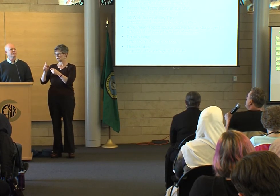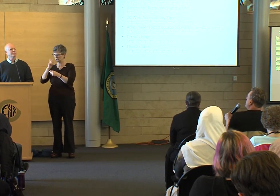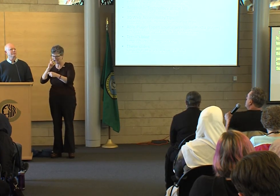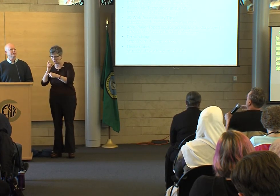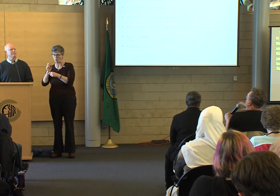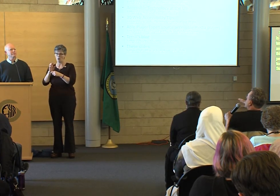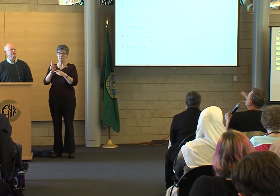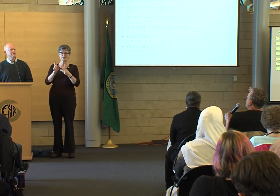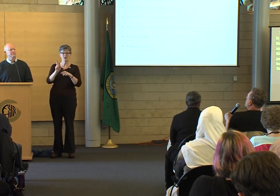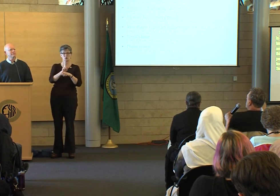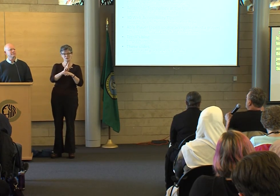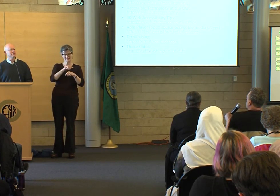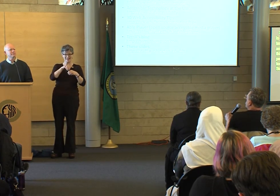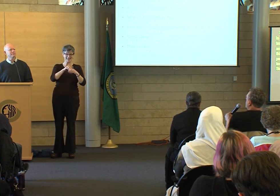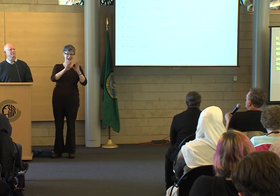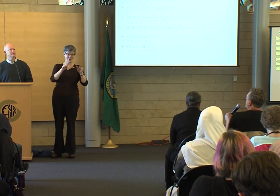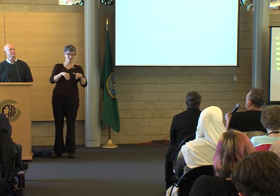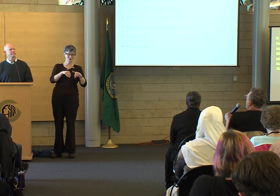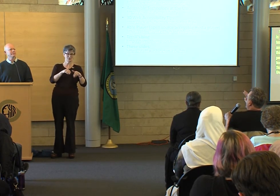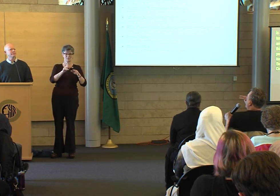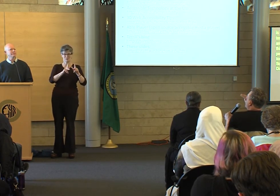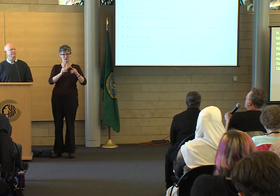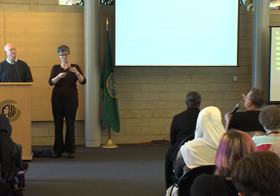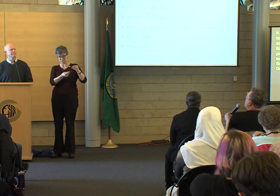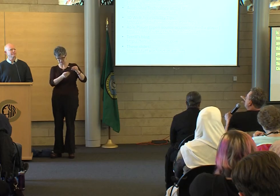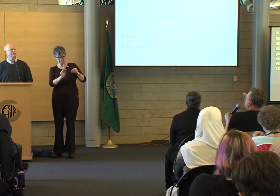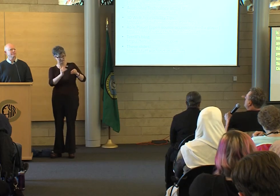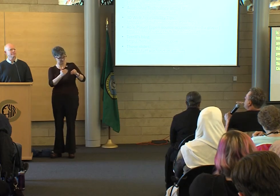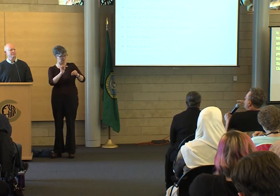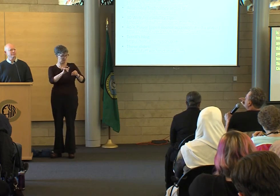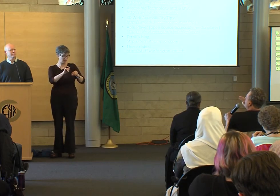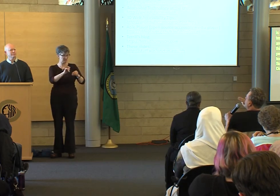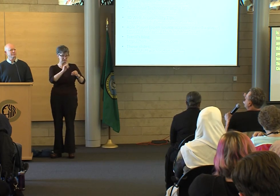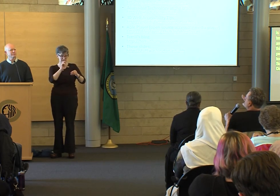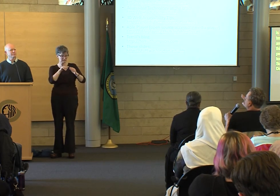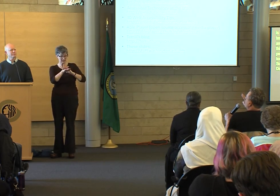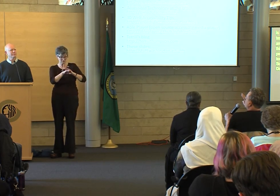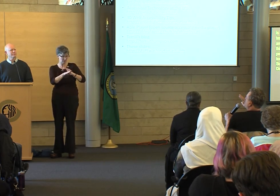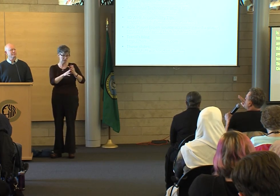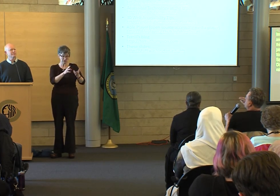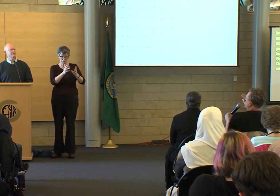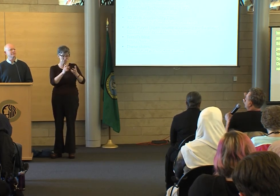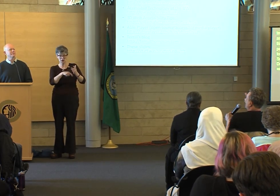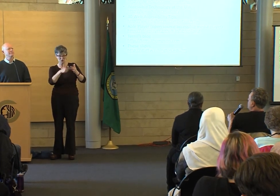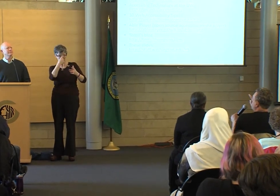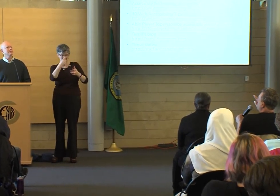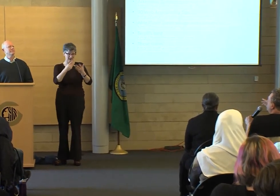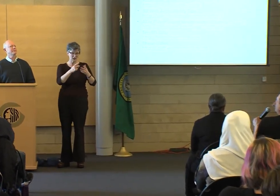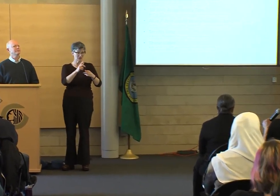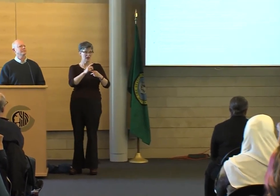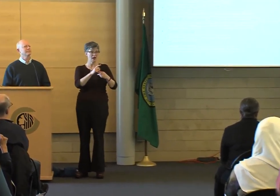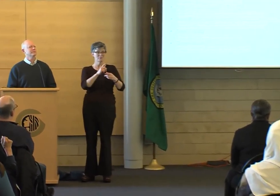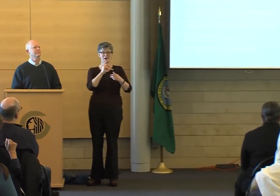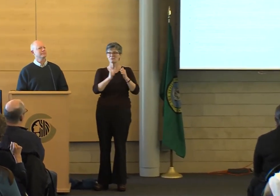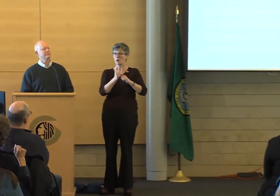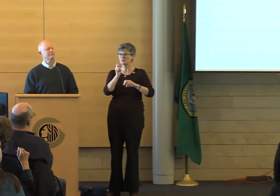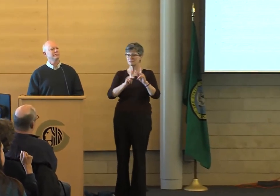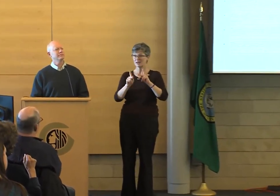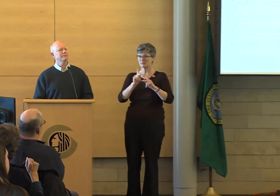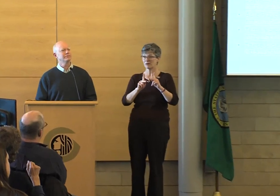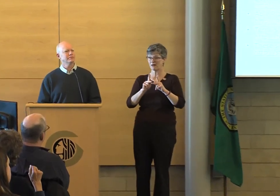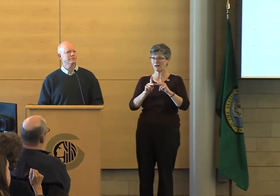But so I know that a lot of people will use a tool, like the plugin tool, to check for accessibility. Some people may